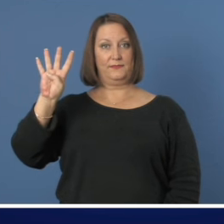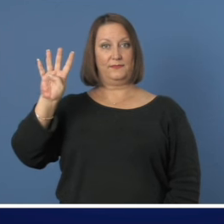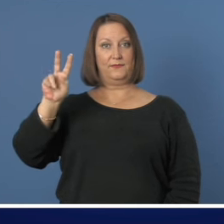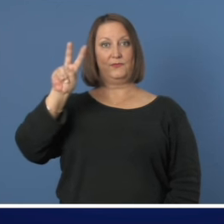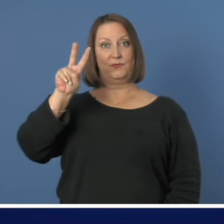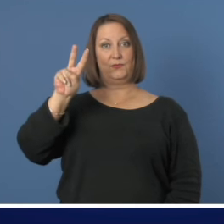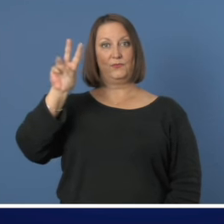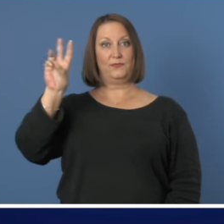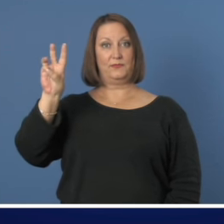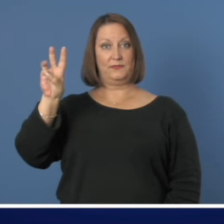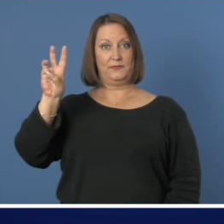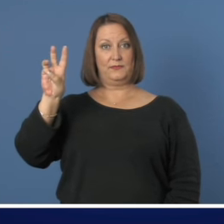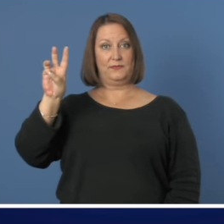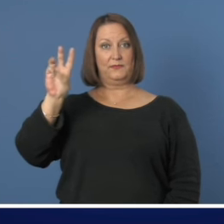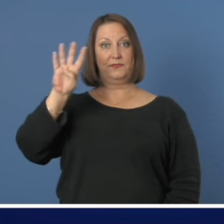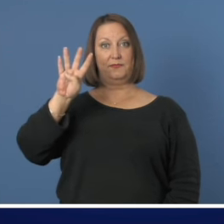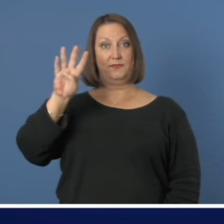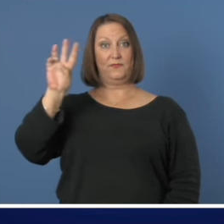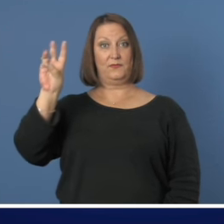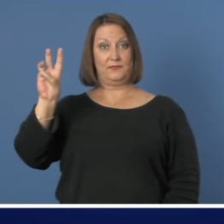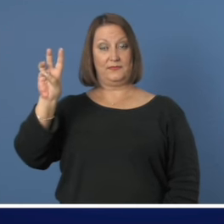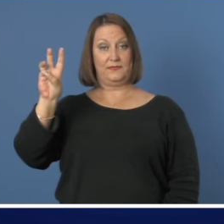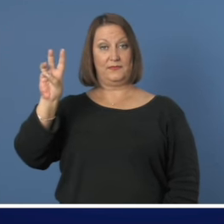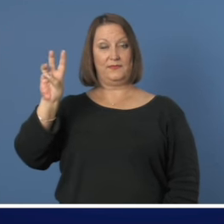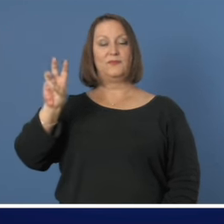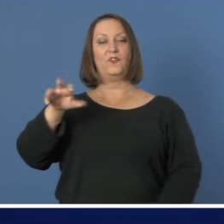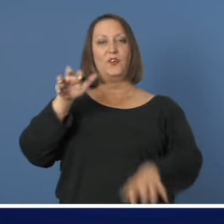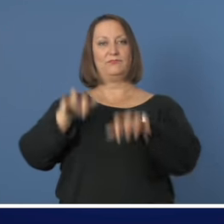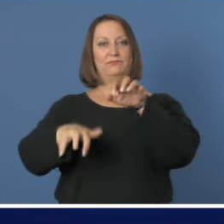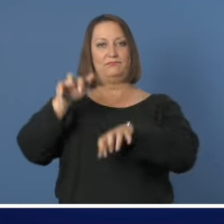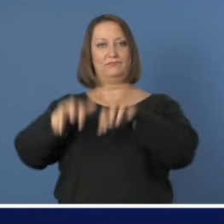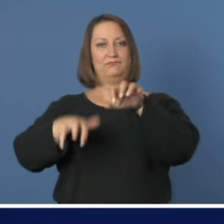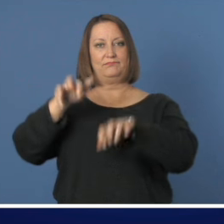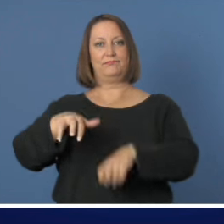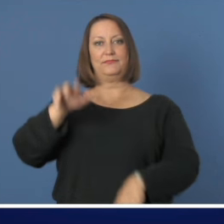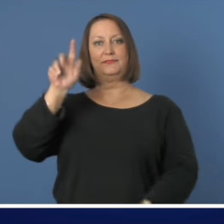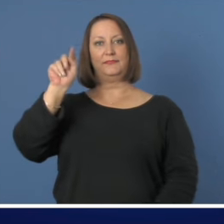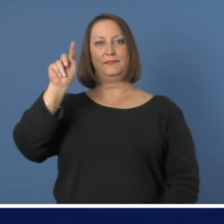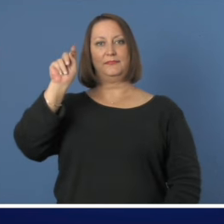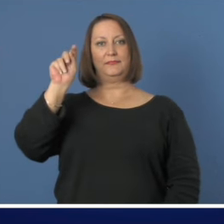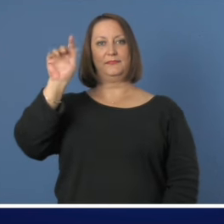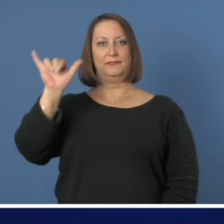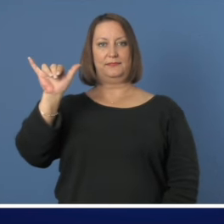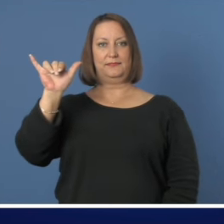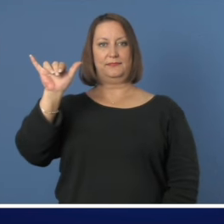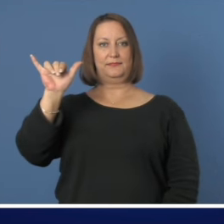874 2646 for TTY.